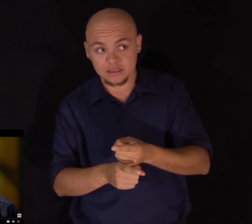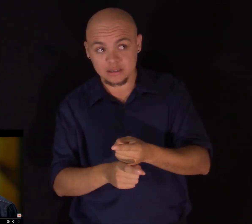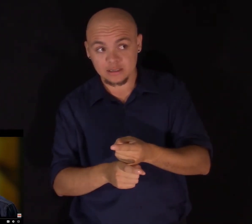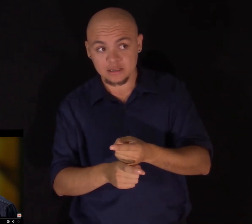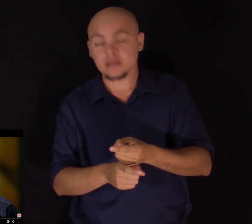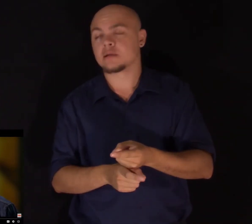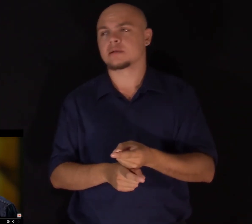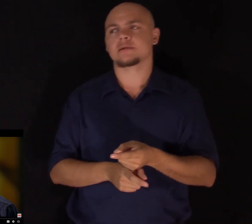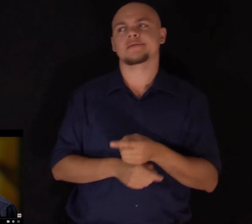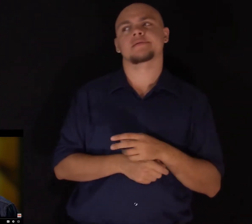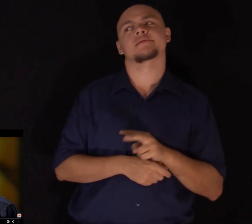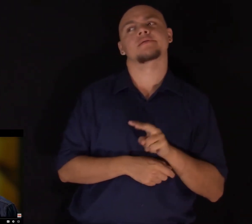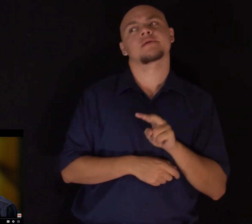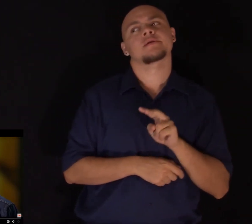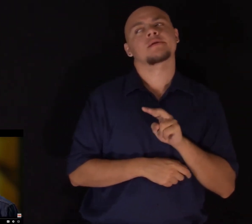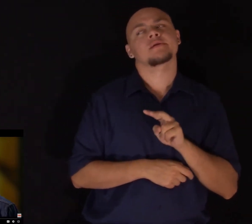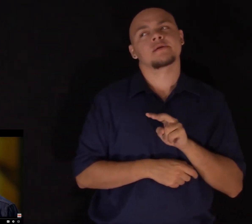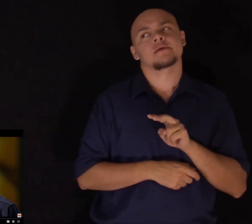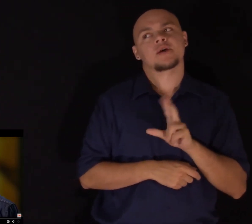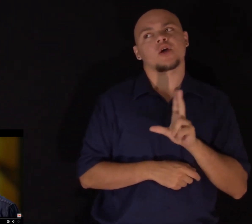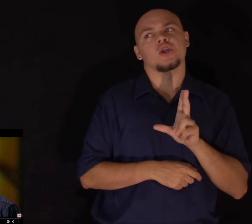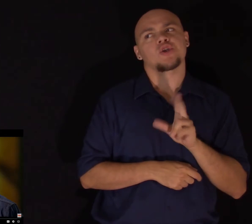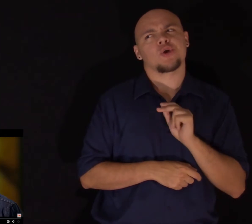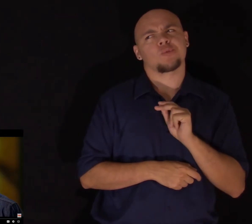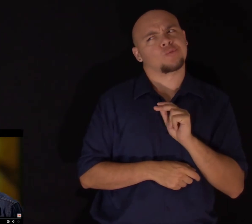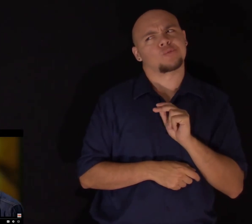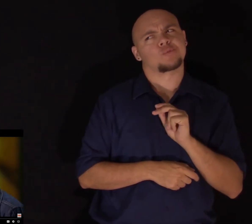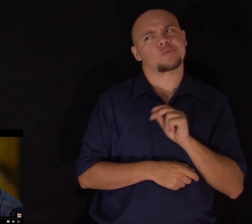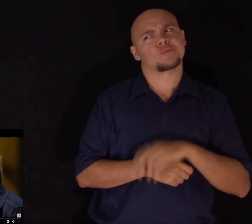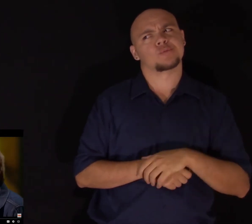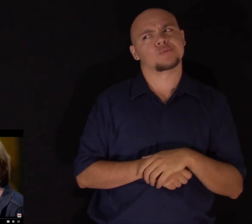And she goes, "No."